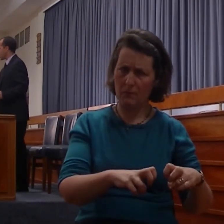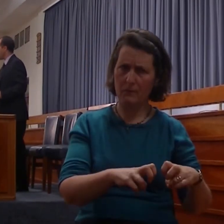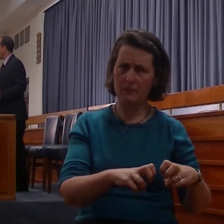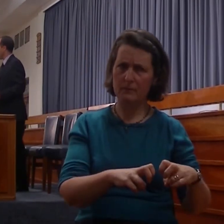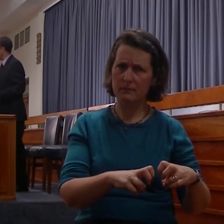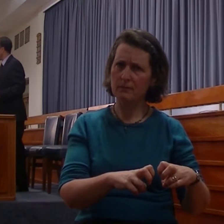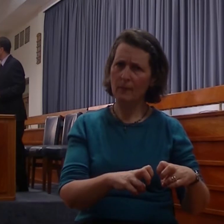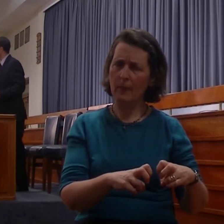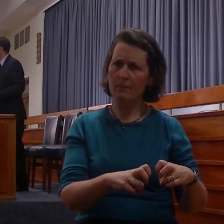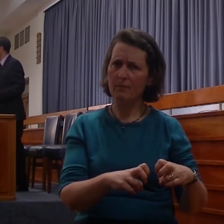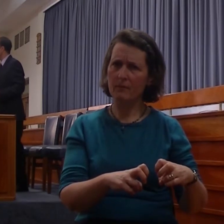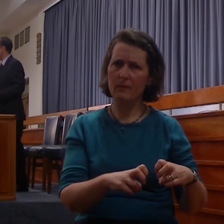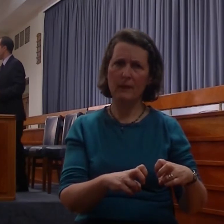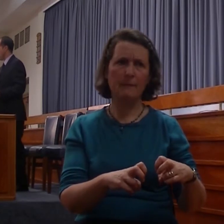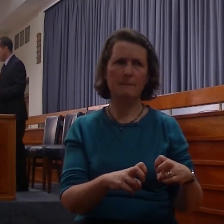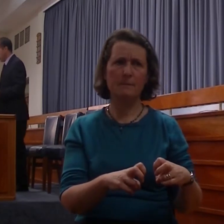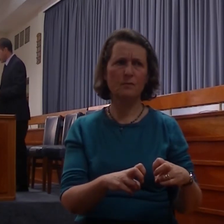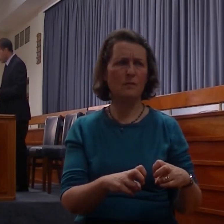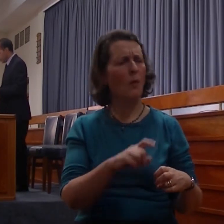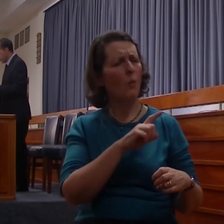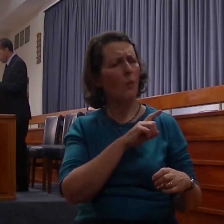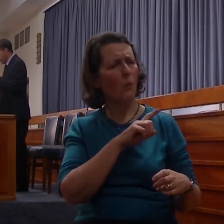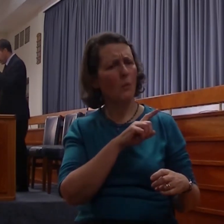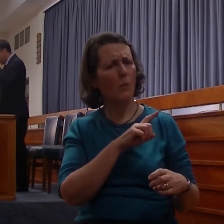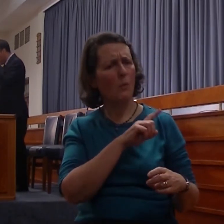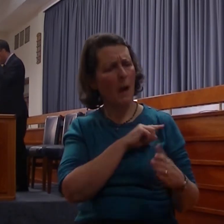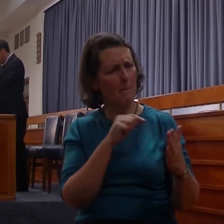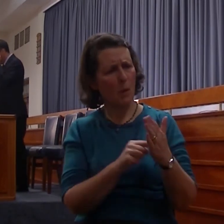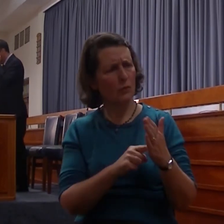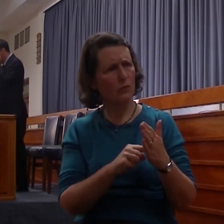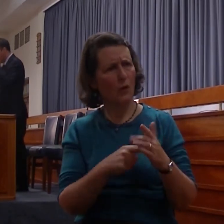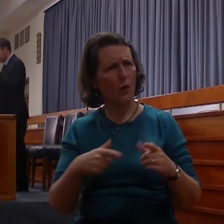That's of course true, but we have to dig more and find